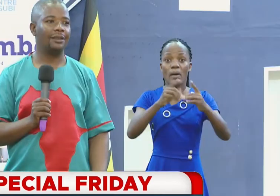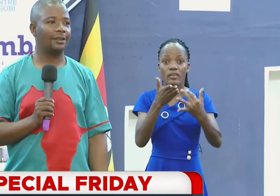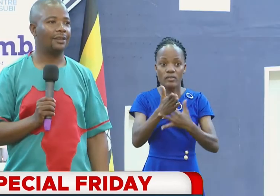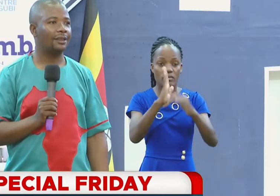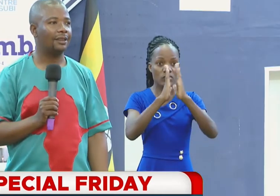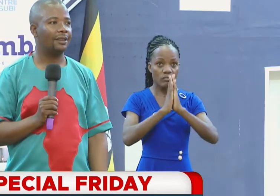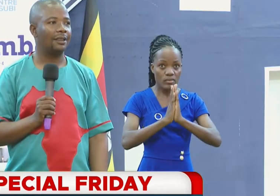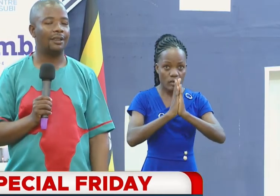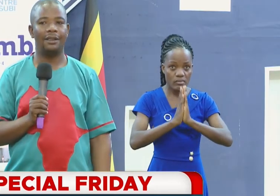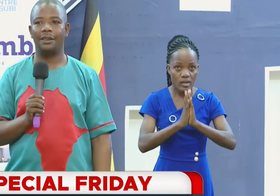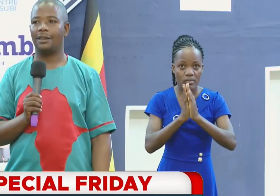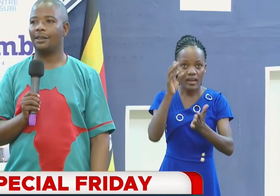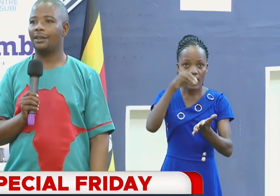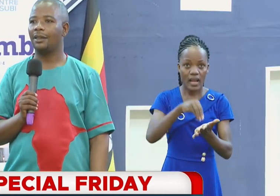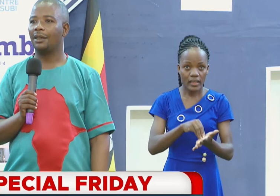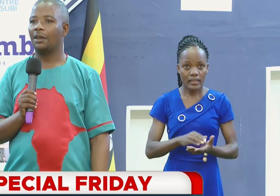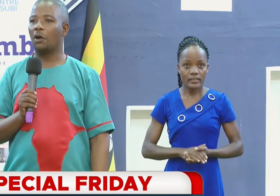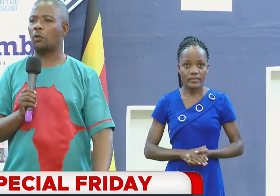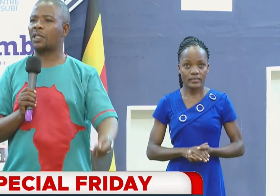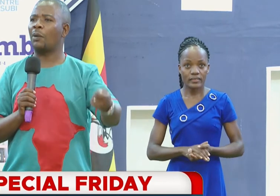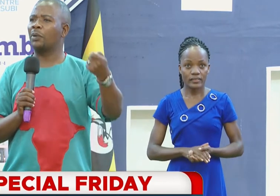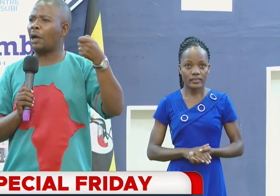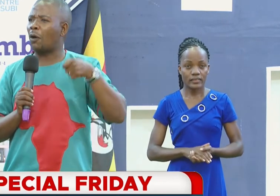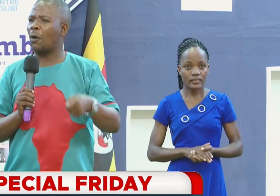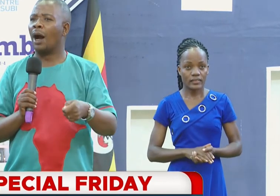But through prayer and earnestly praying,